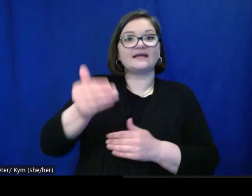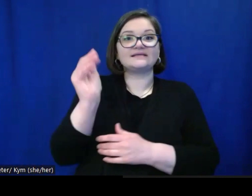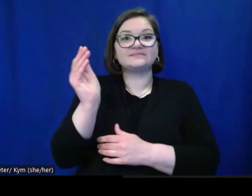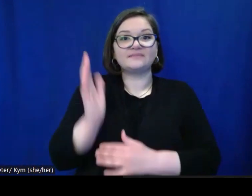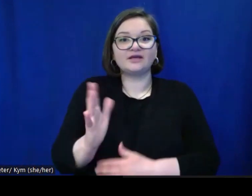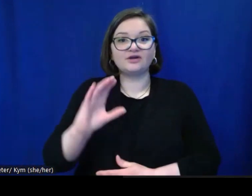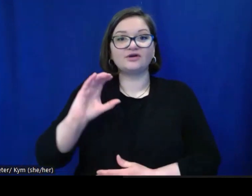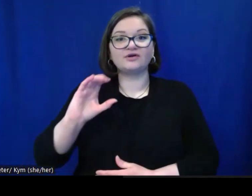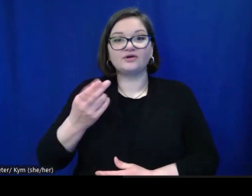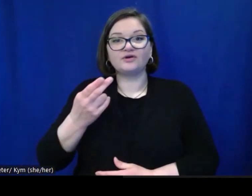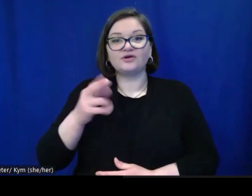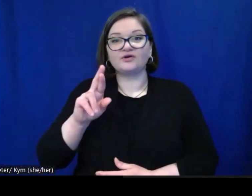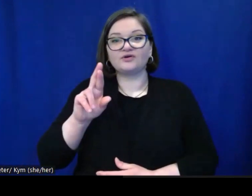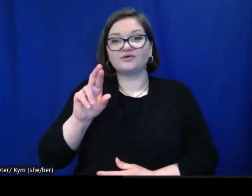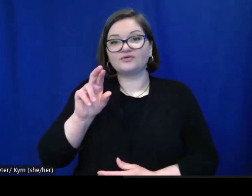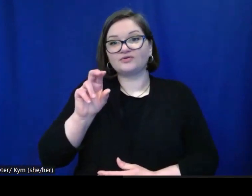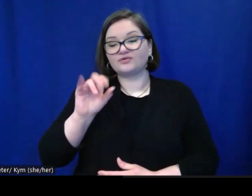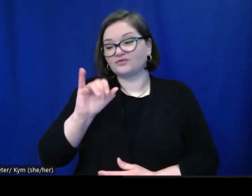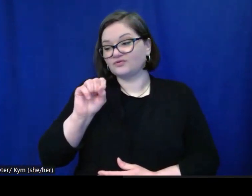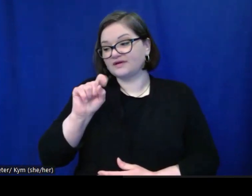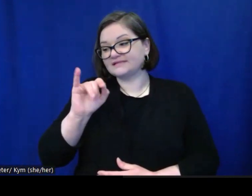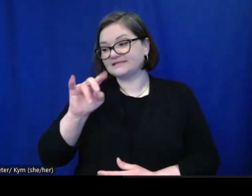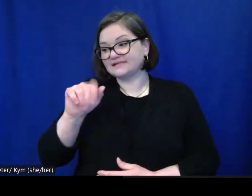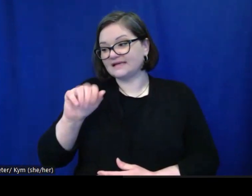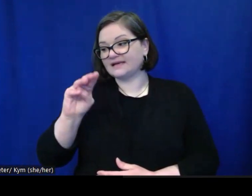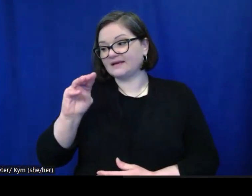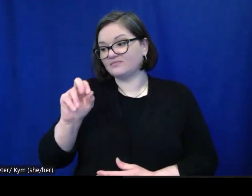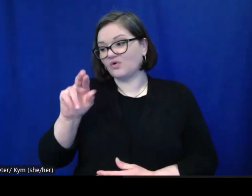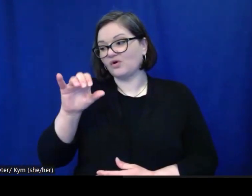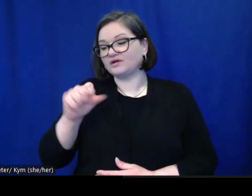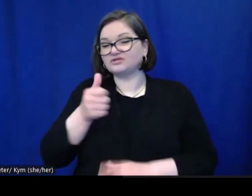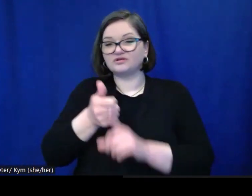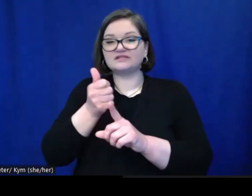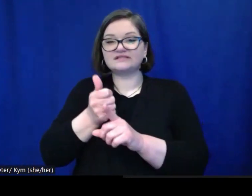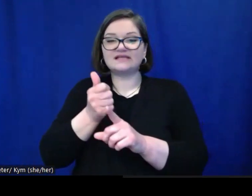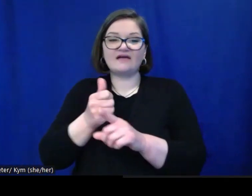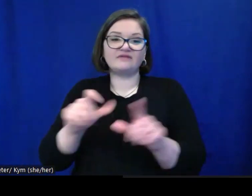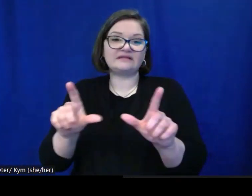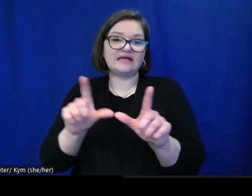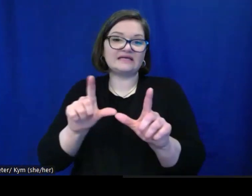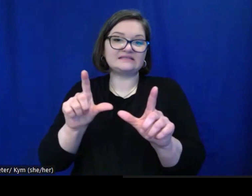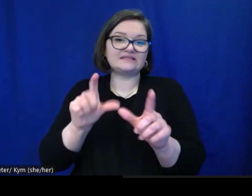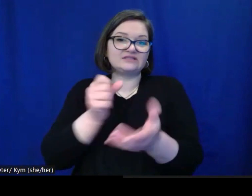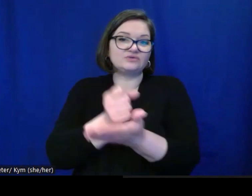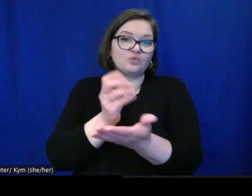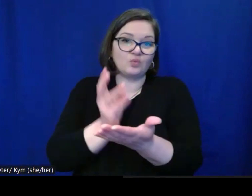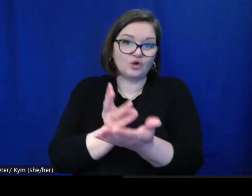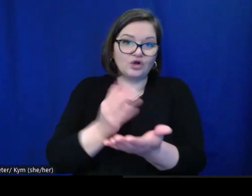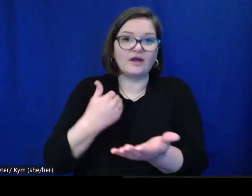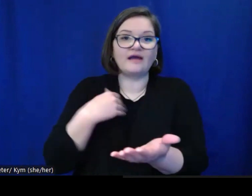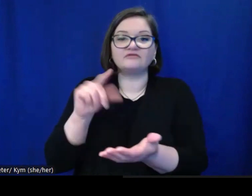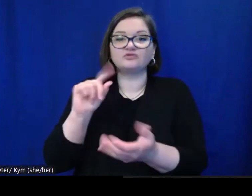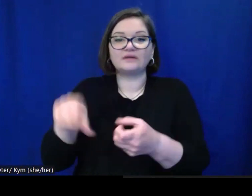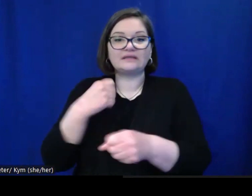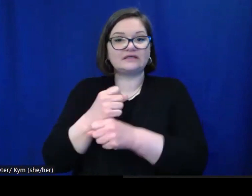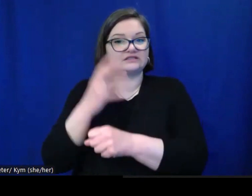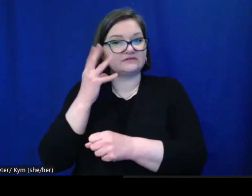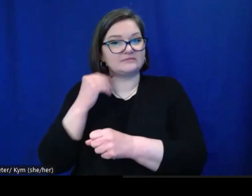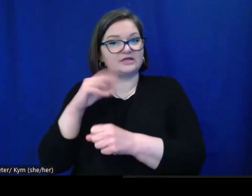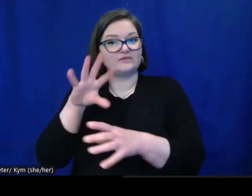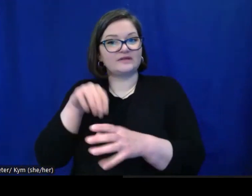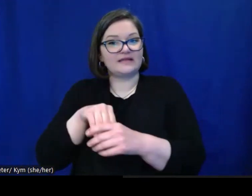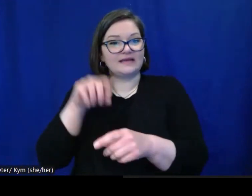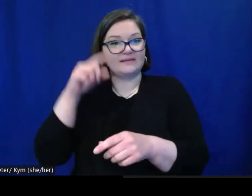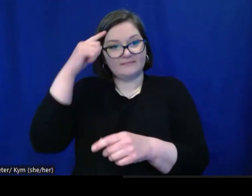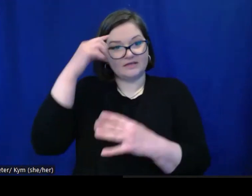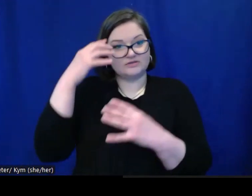Morris. Christina Morris is a licensed clinical social worker who has 20 years of experience in mental health. She obtained